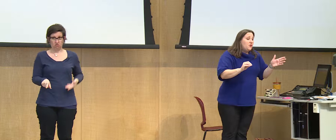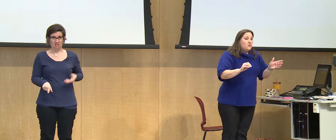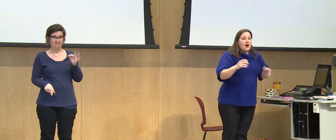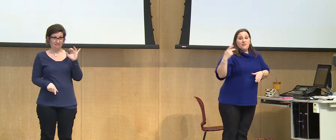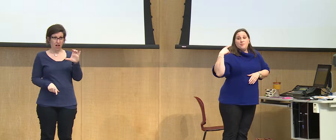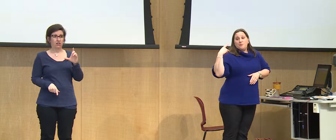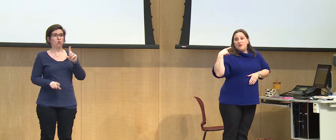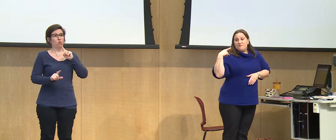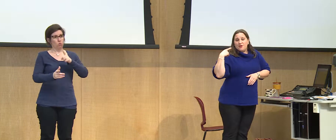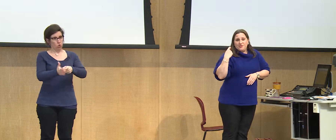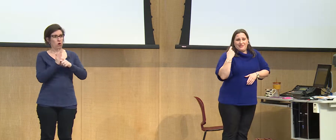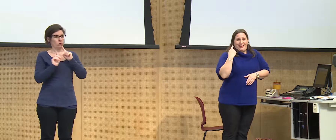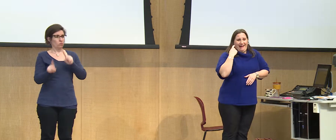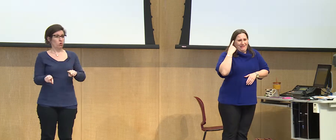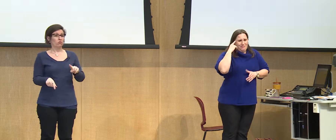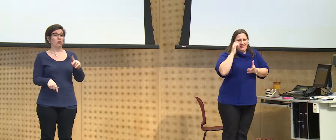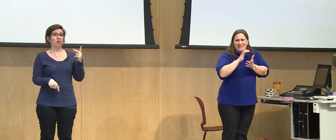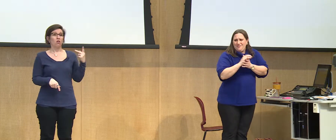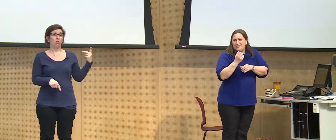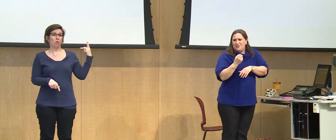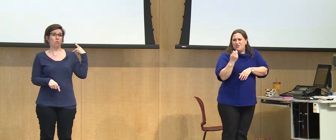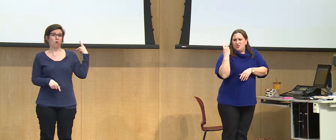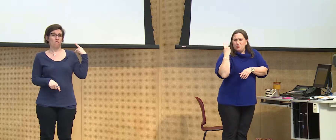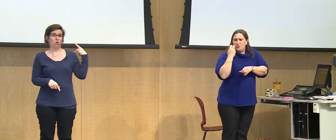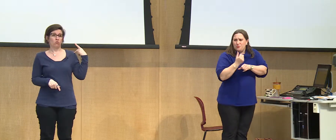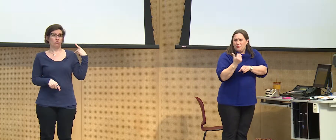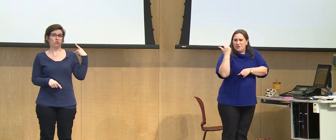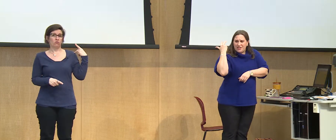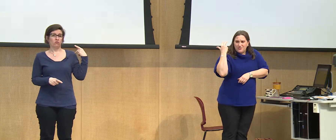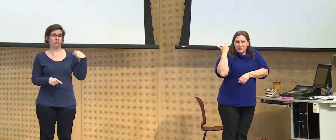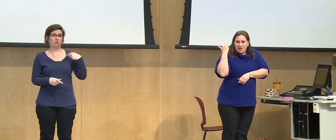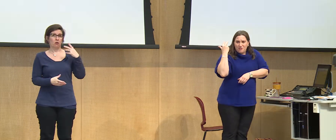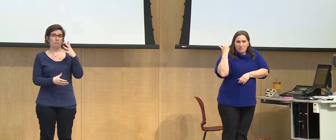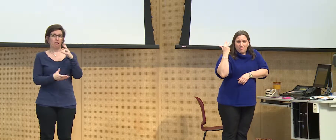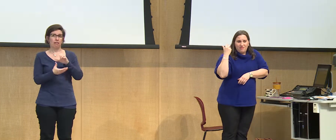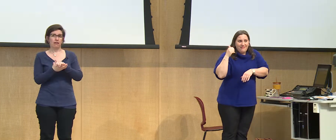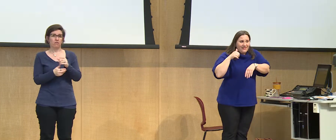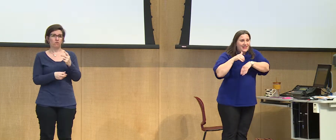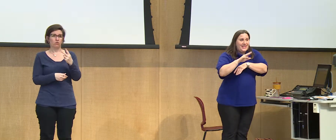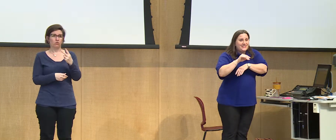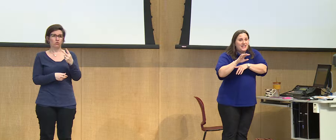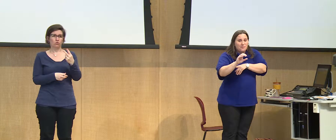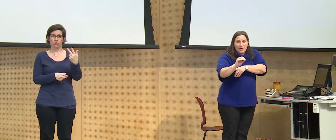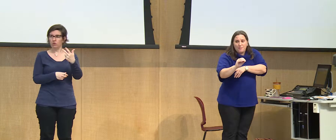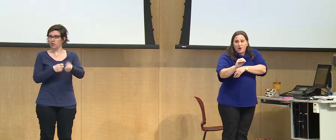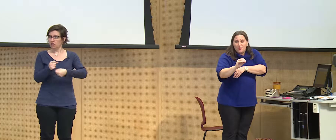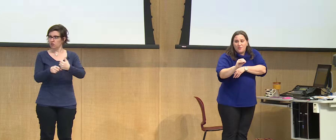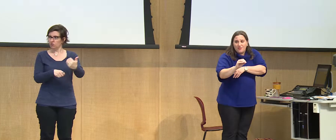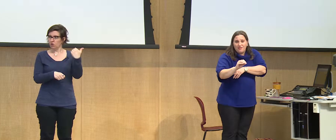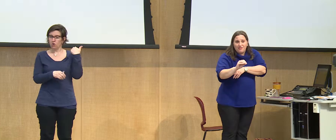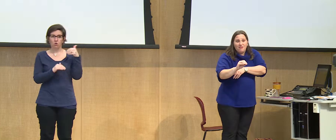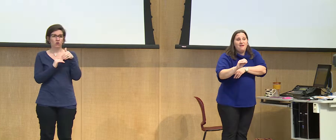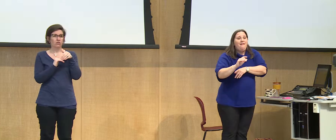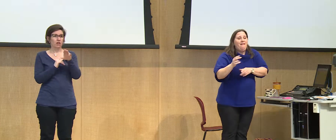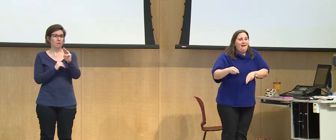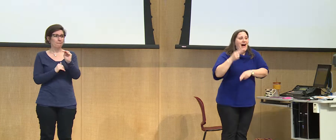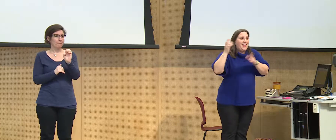So the provost, I believe it was 2-3 years ago, he sent a memo